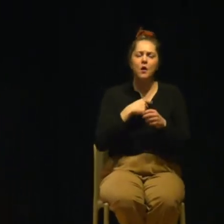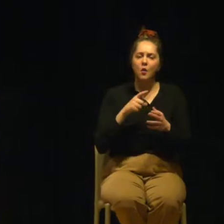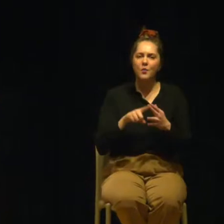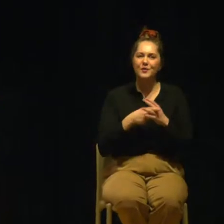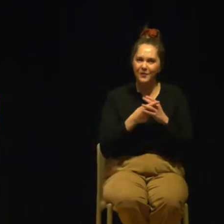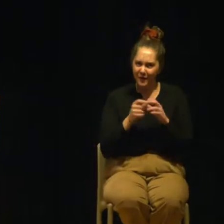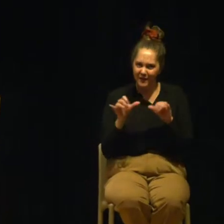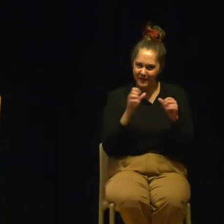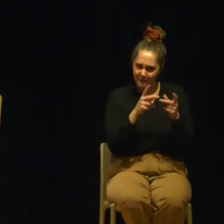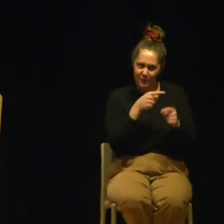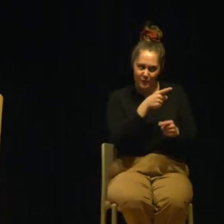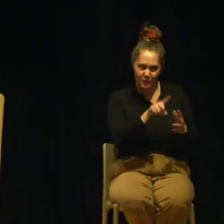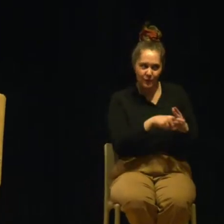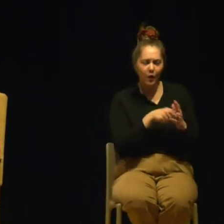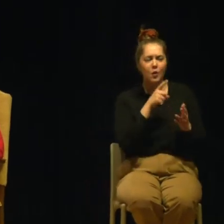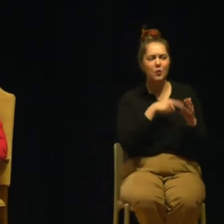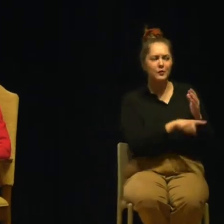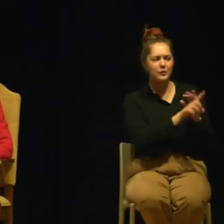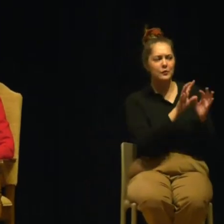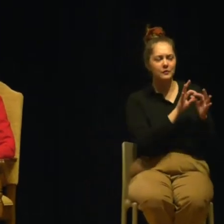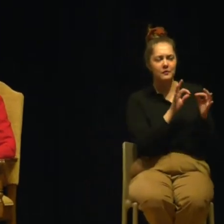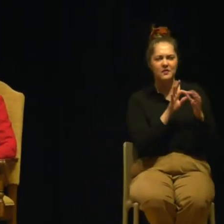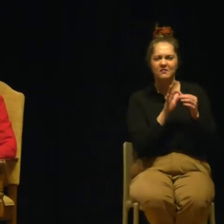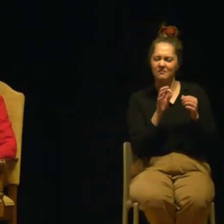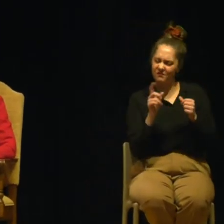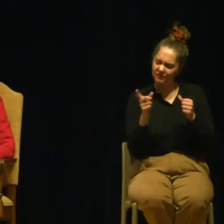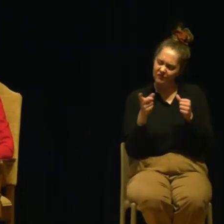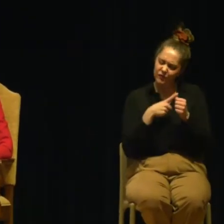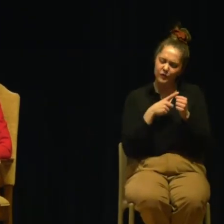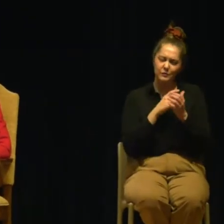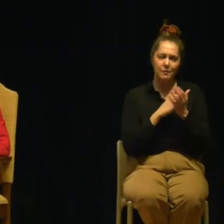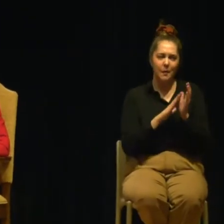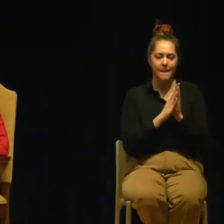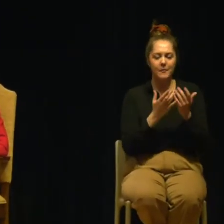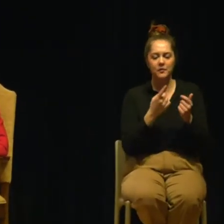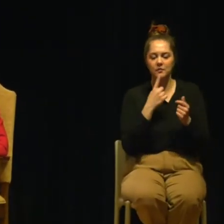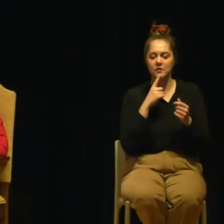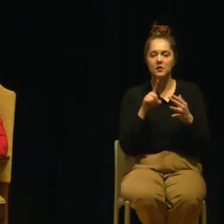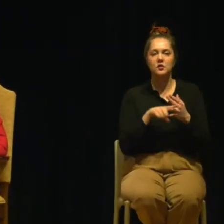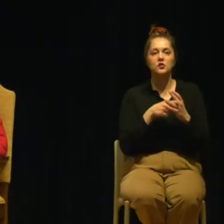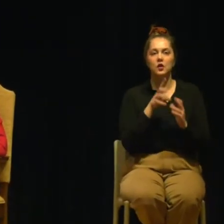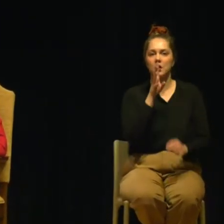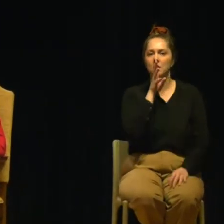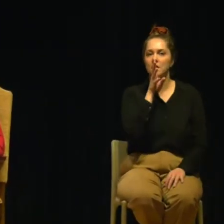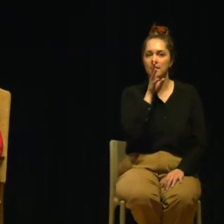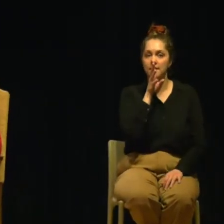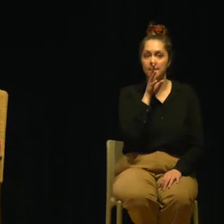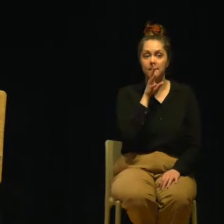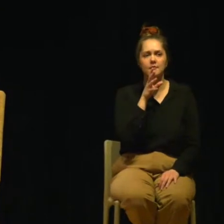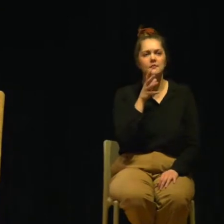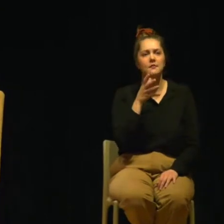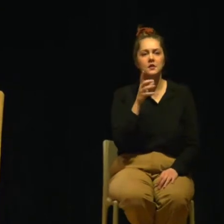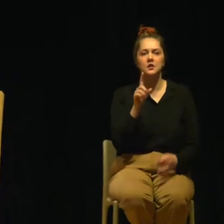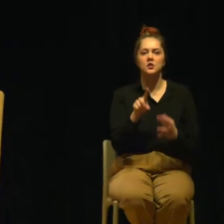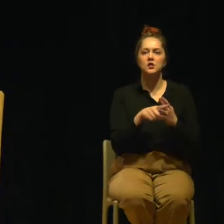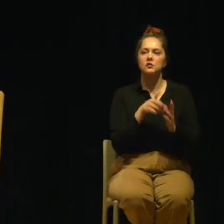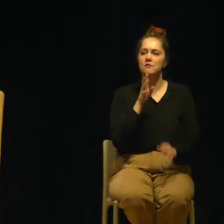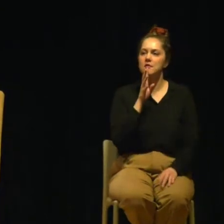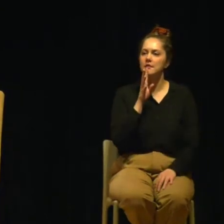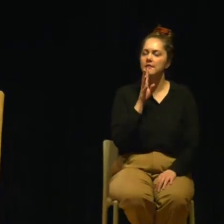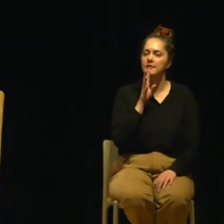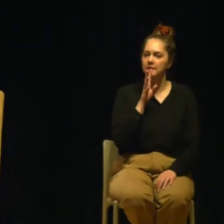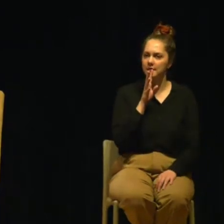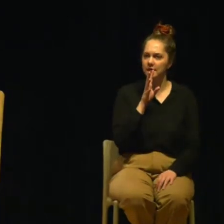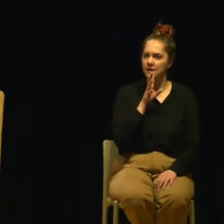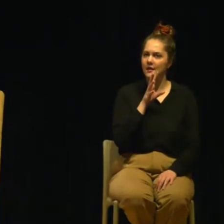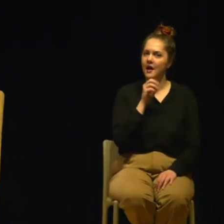start. What you said in the very beginning of the book was, start talking. Start talking. And